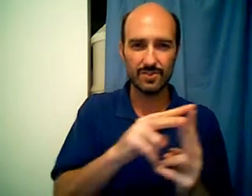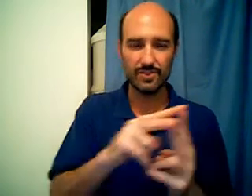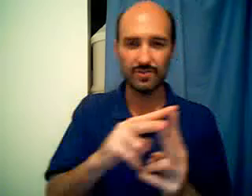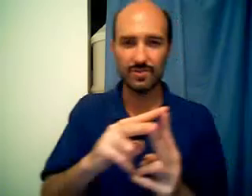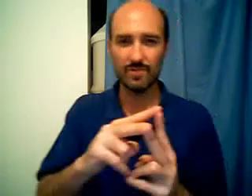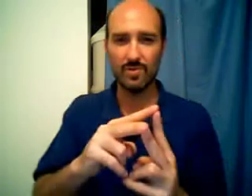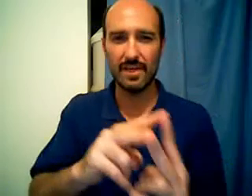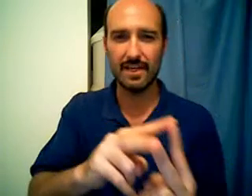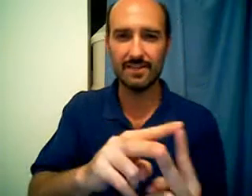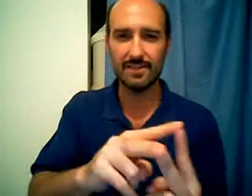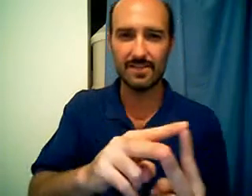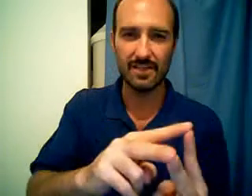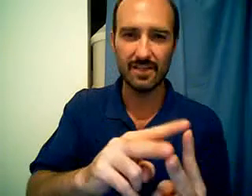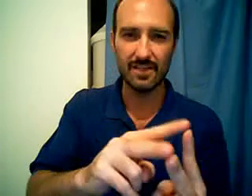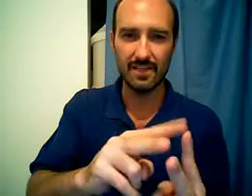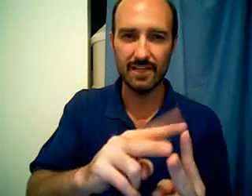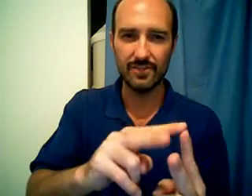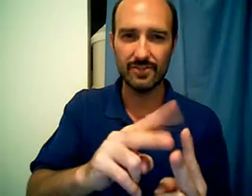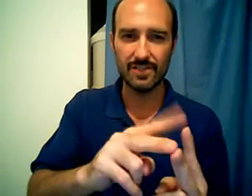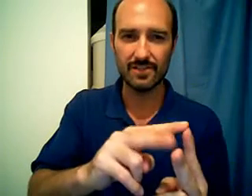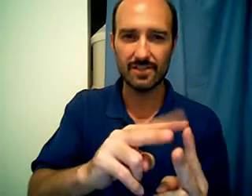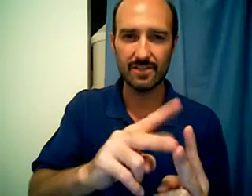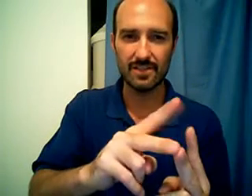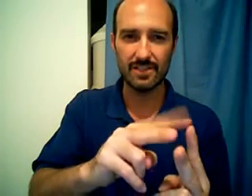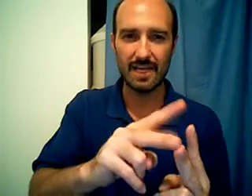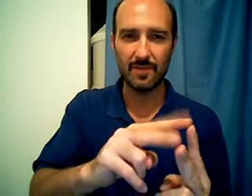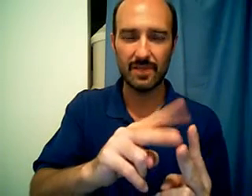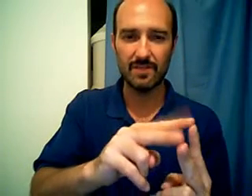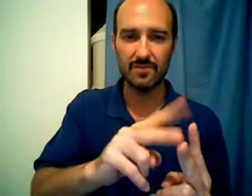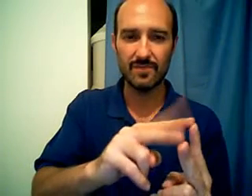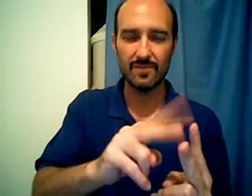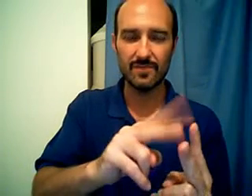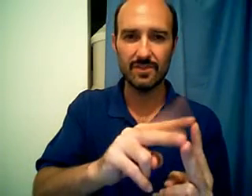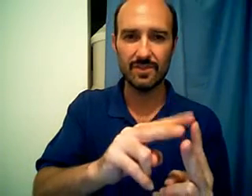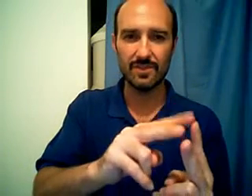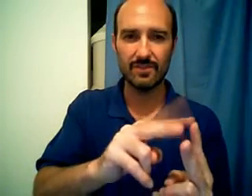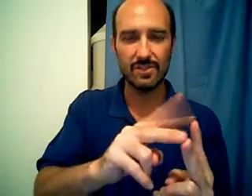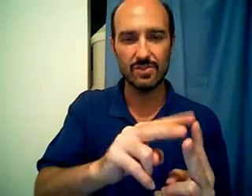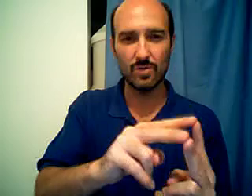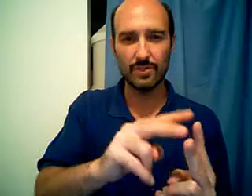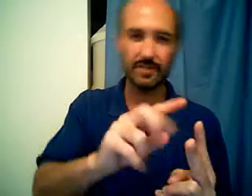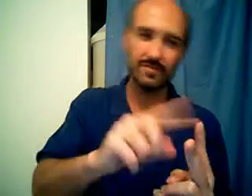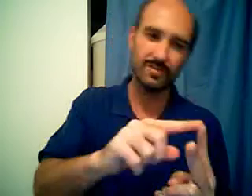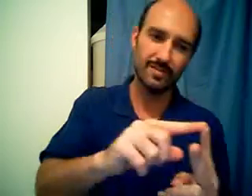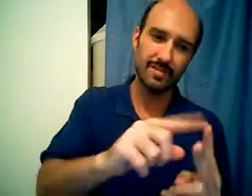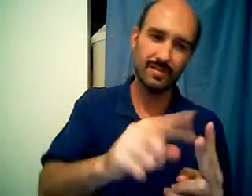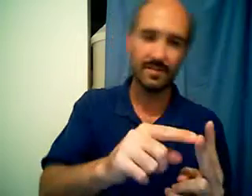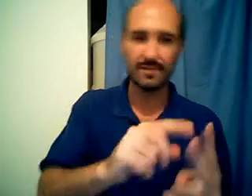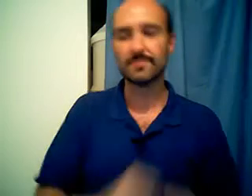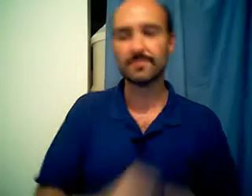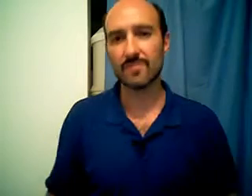You're showing both hands and you're just tapping them. You're giving these 2 alternatives.